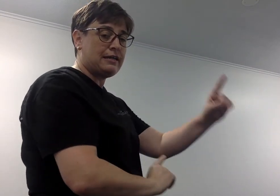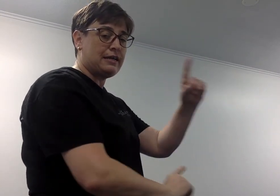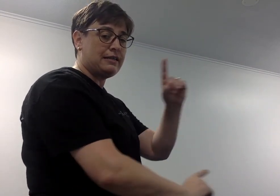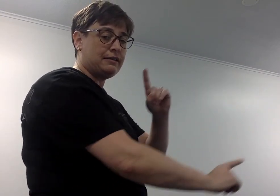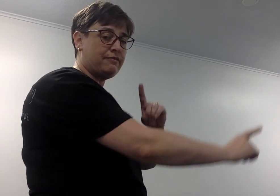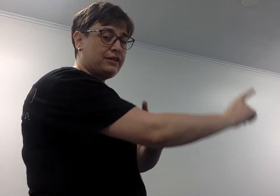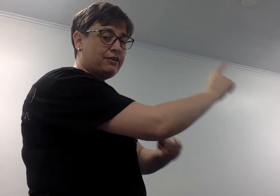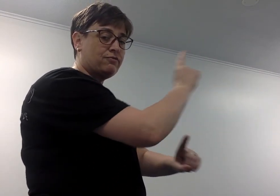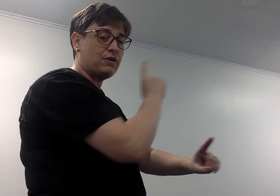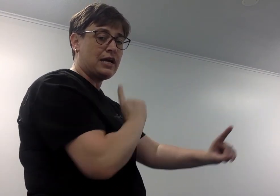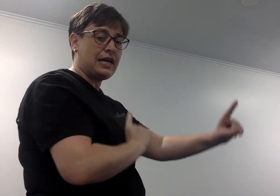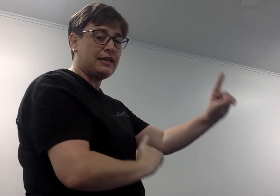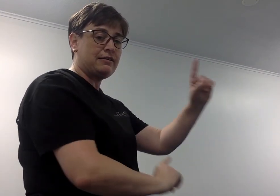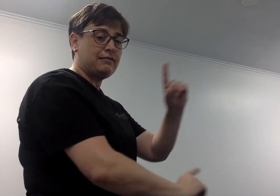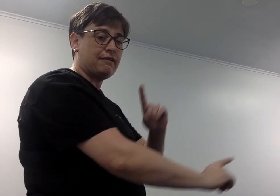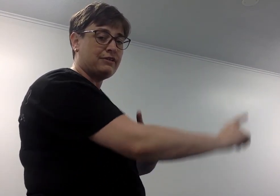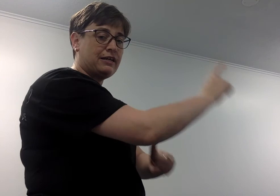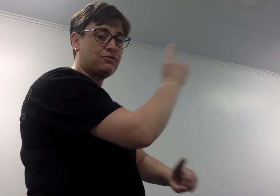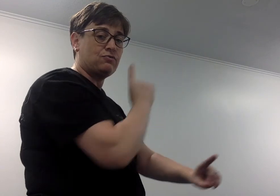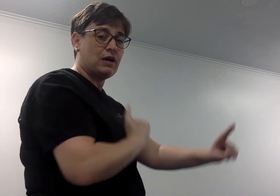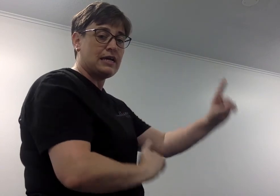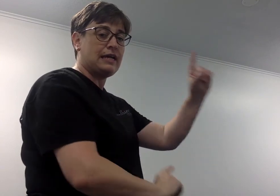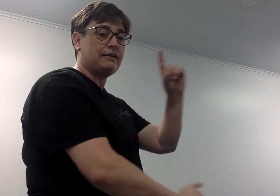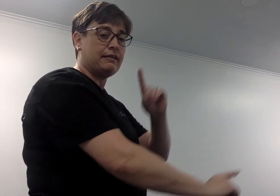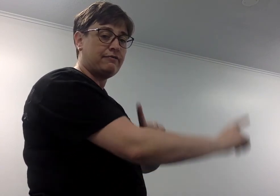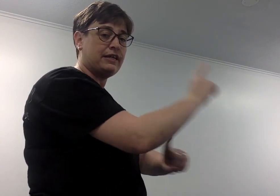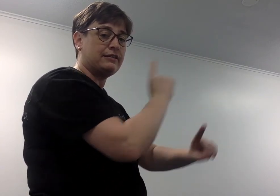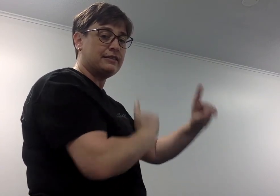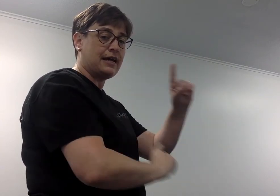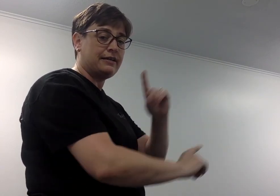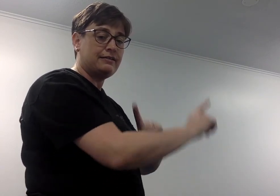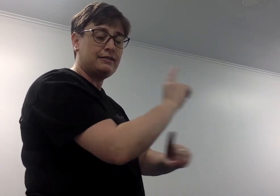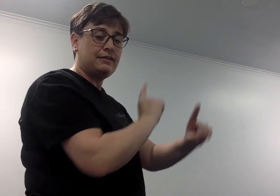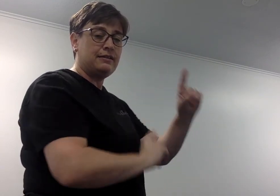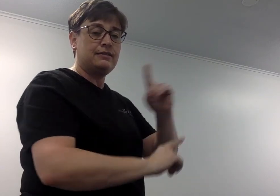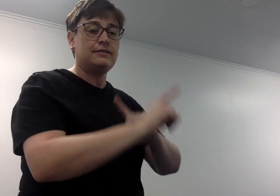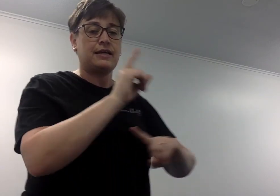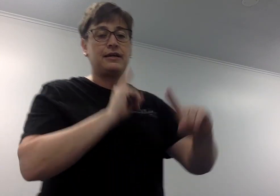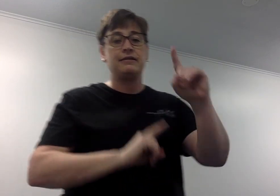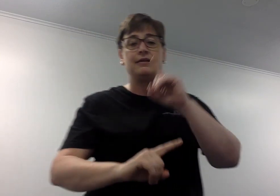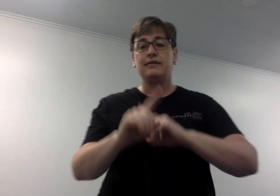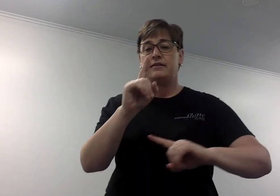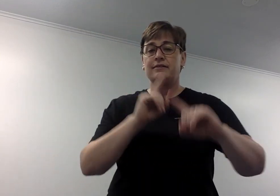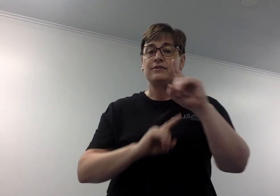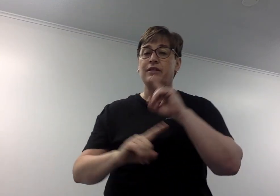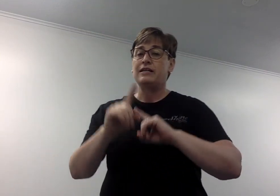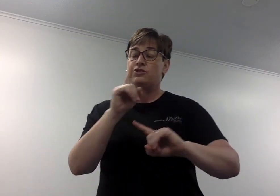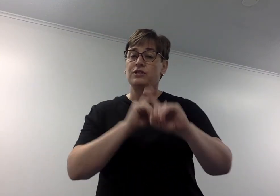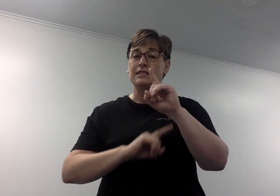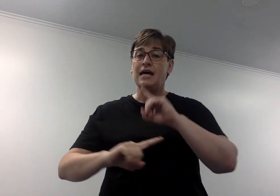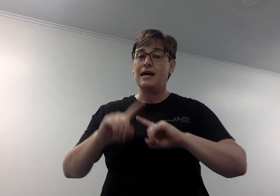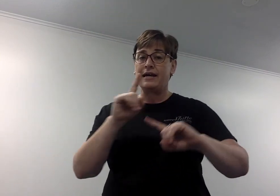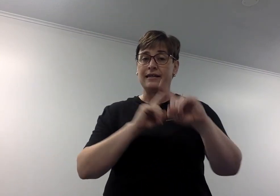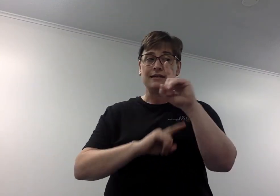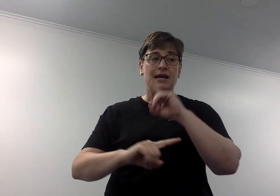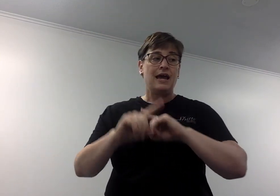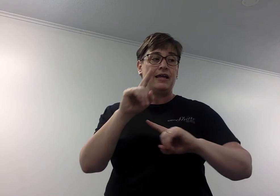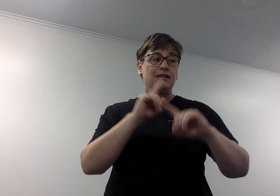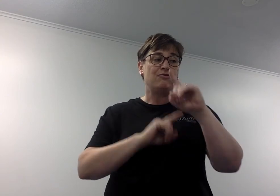and the left hand. Right hand, left hand. Right hand, left hand. Sign. So that's just sign. And then if you